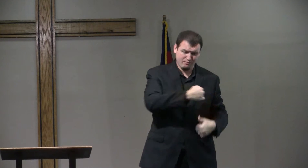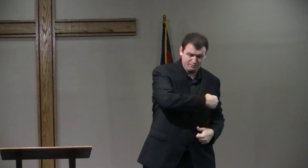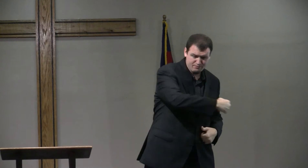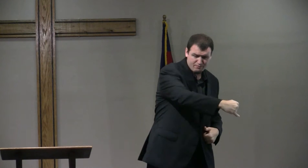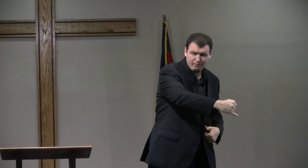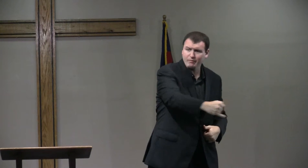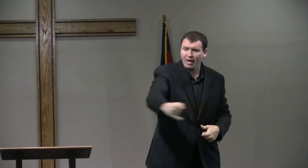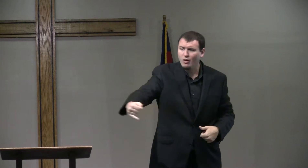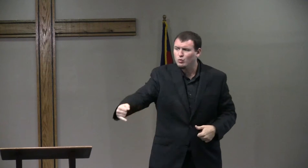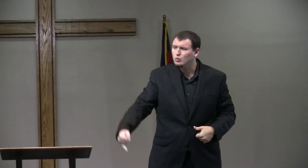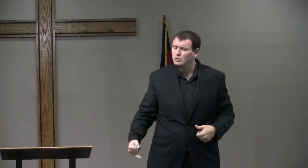boundaries?